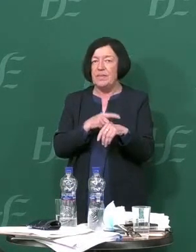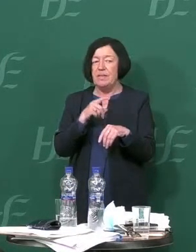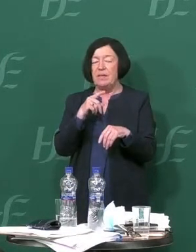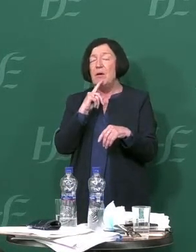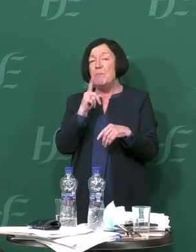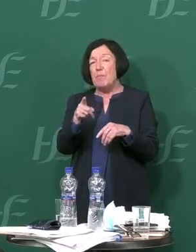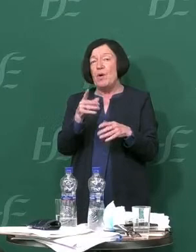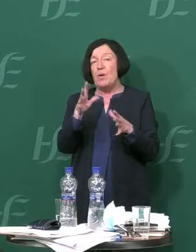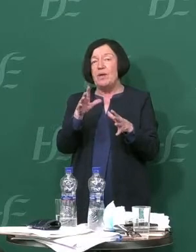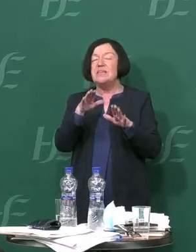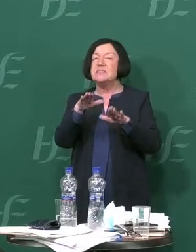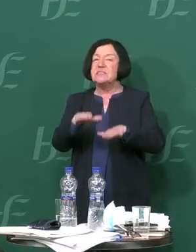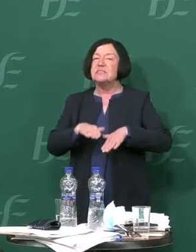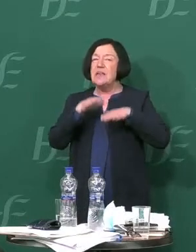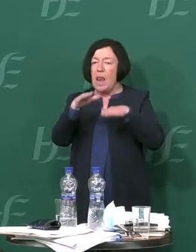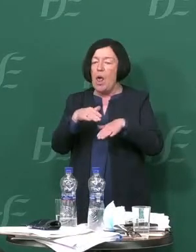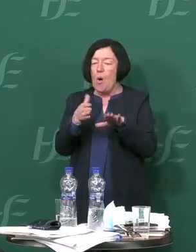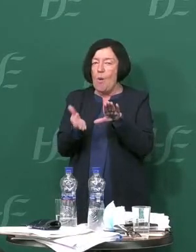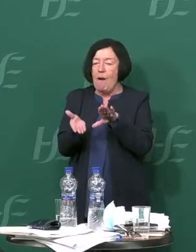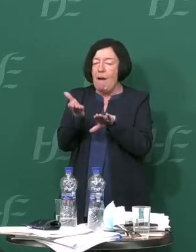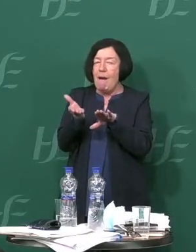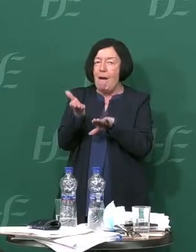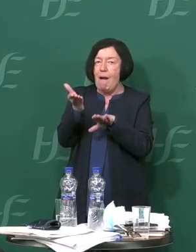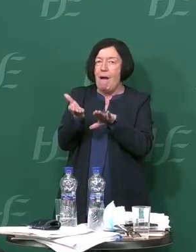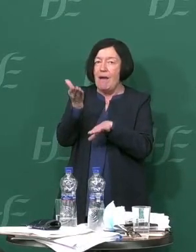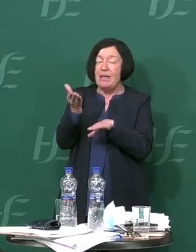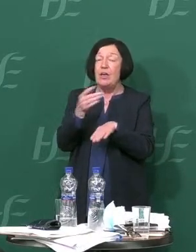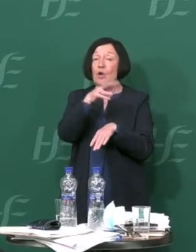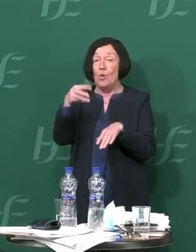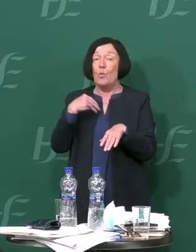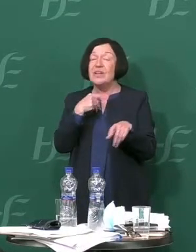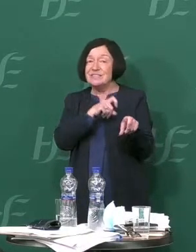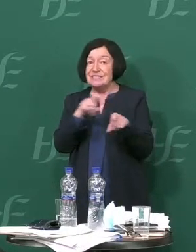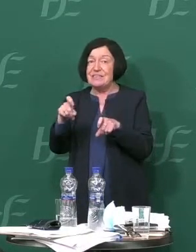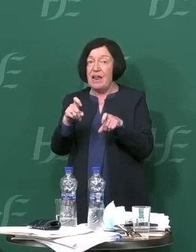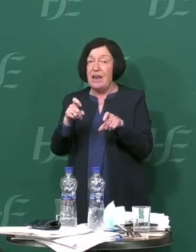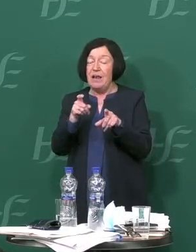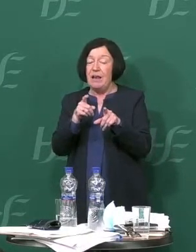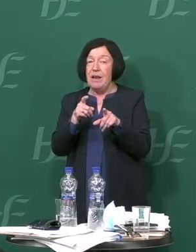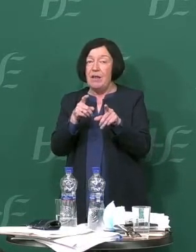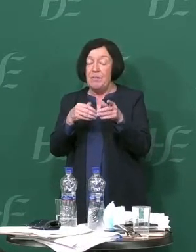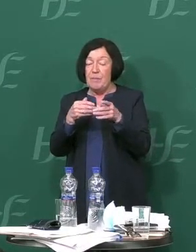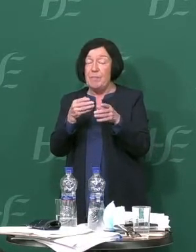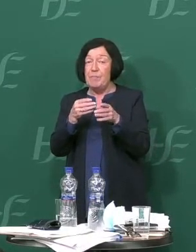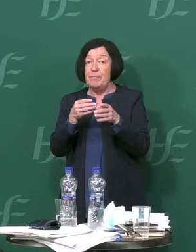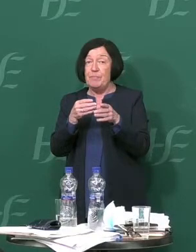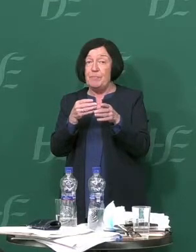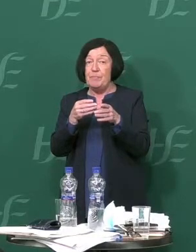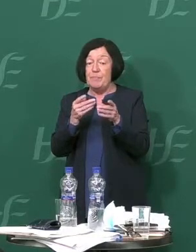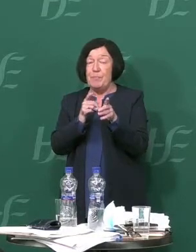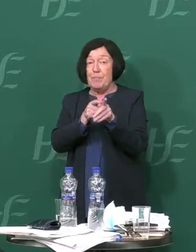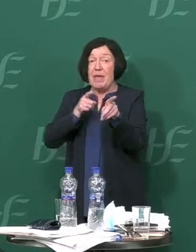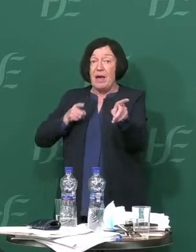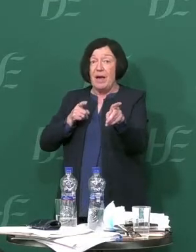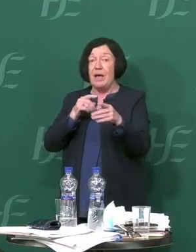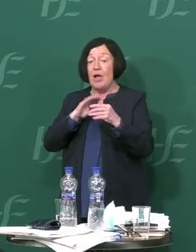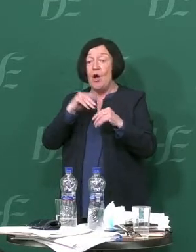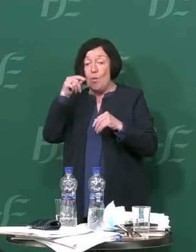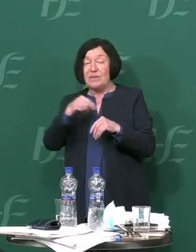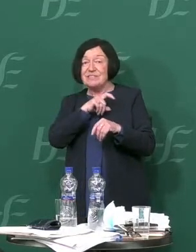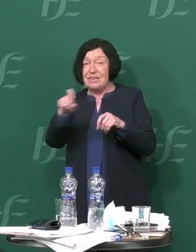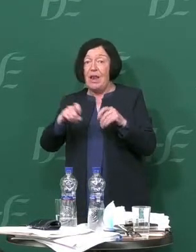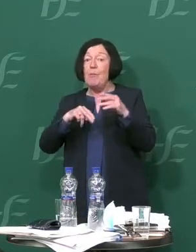it's a kind of a slow rise in getting there. Now, we are still falling behind all of those models at the moment. We're still below the